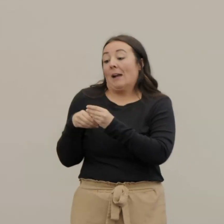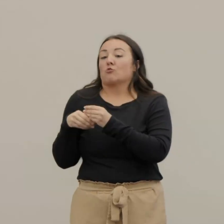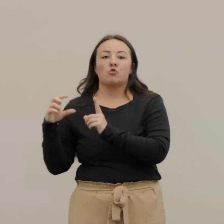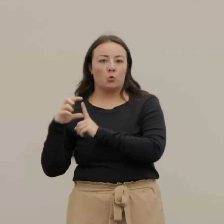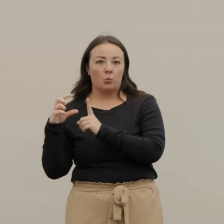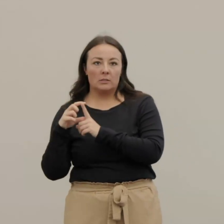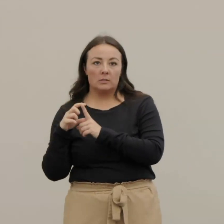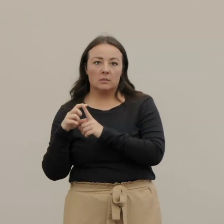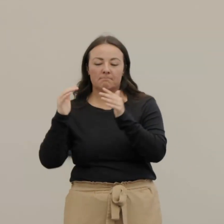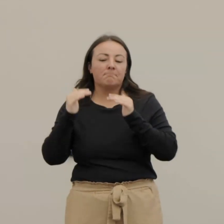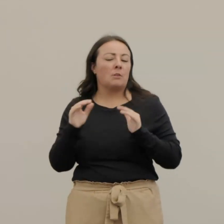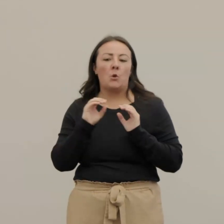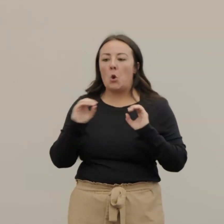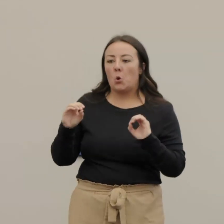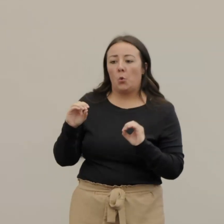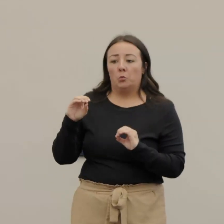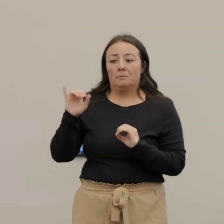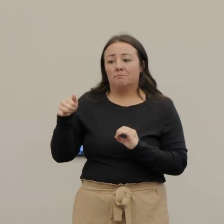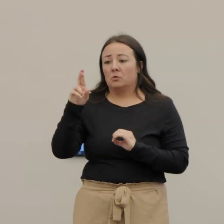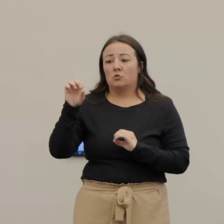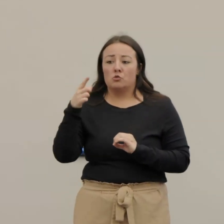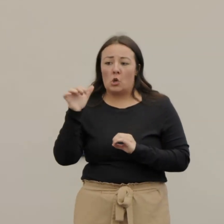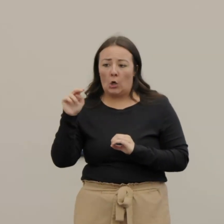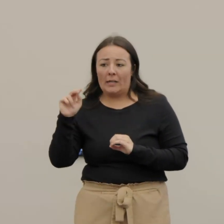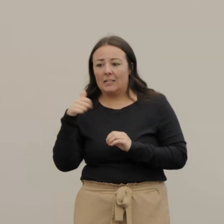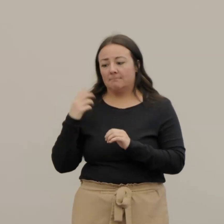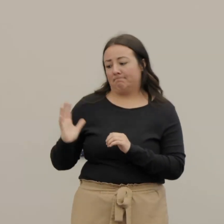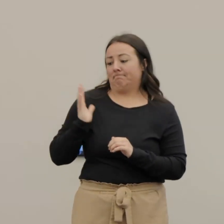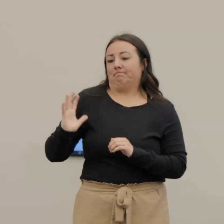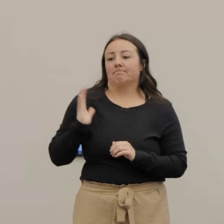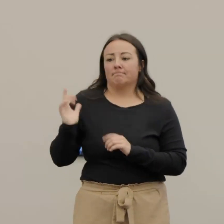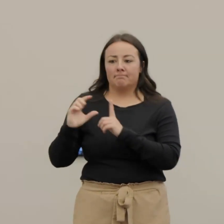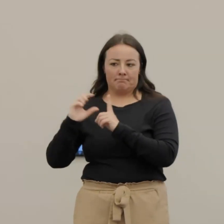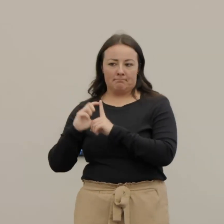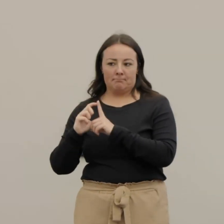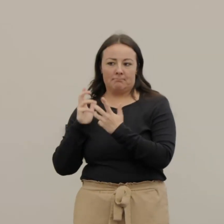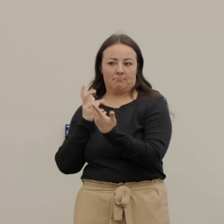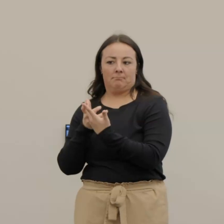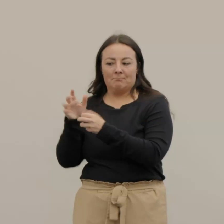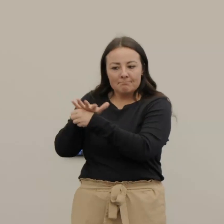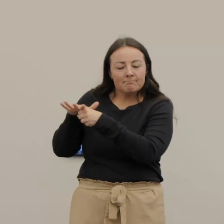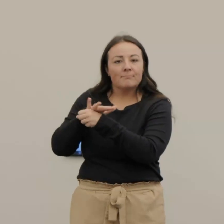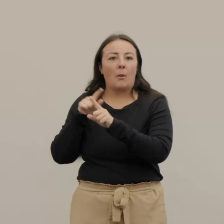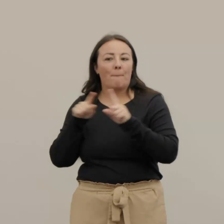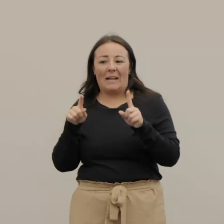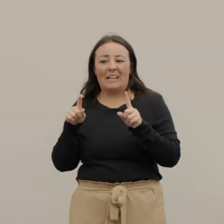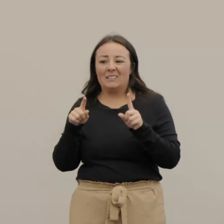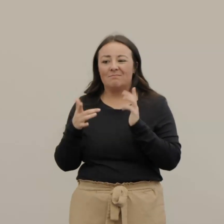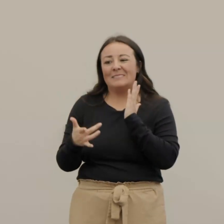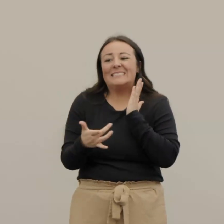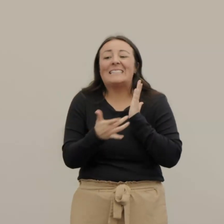Sometimes we have to put the jargon in because it's a requirement for what we're writing about, but try and pull out any jargon